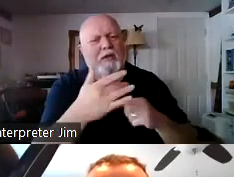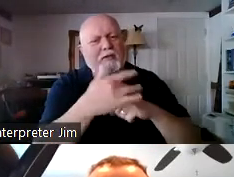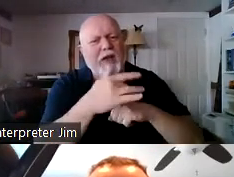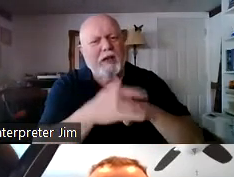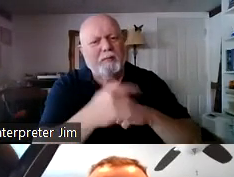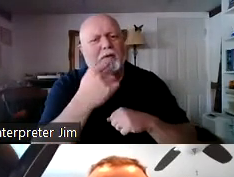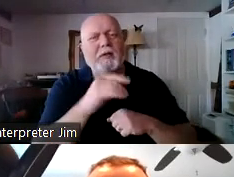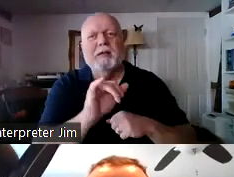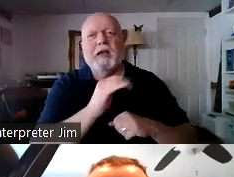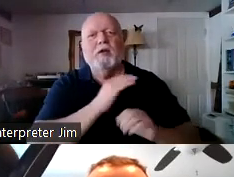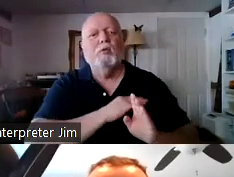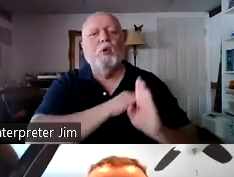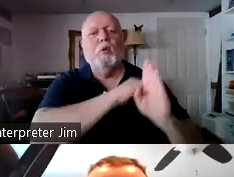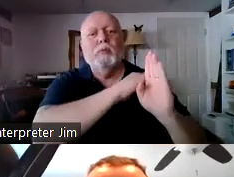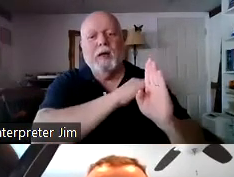roadblocks.